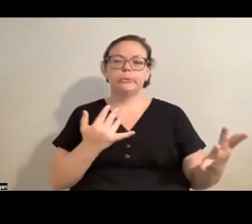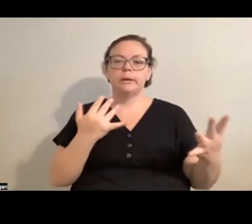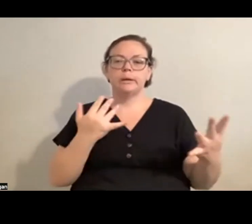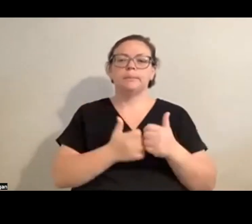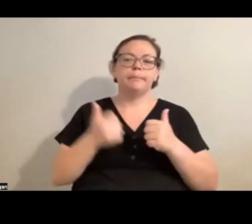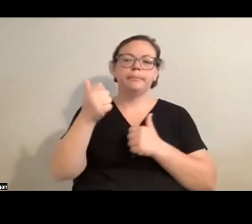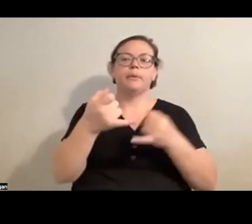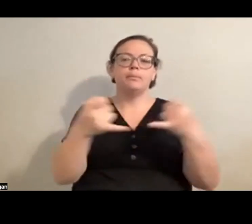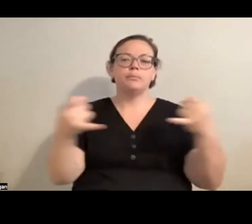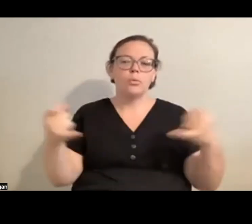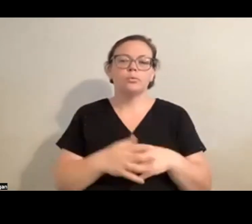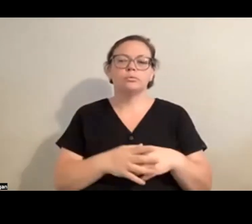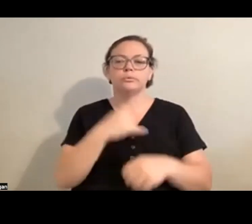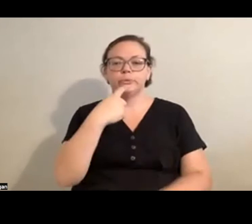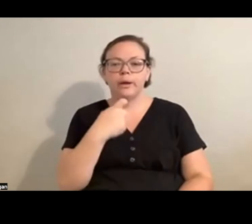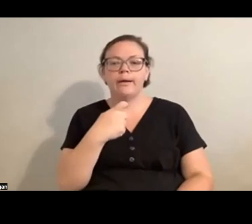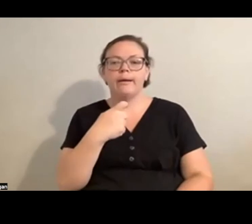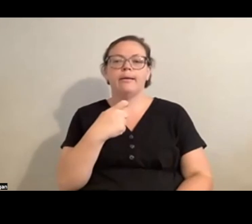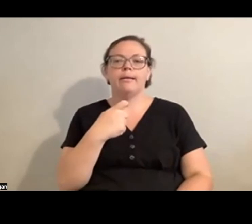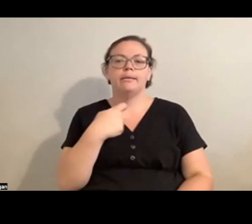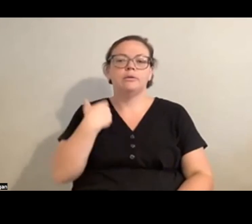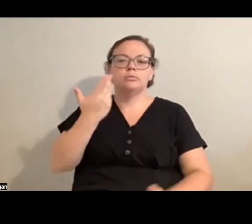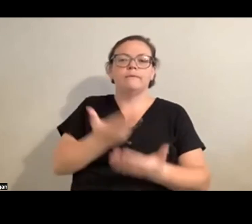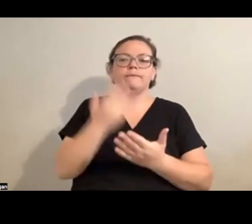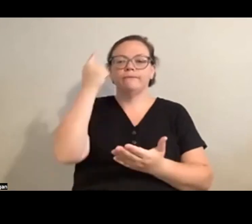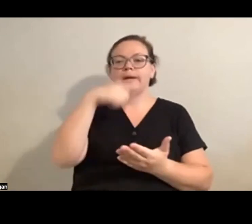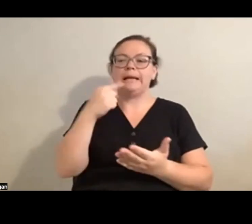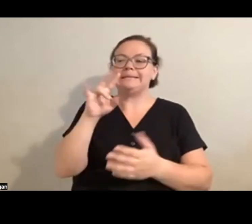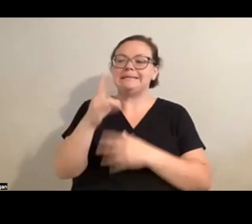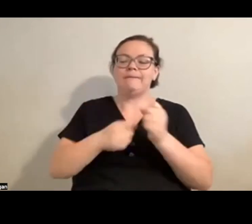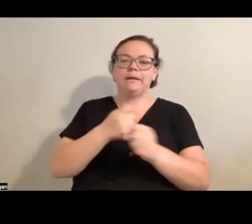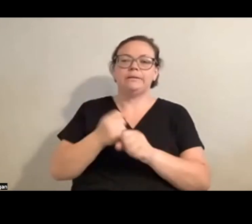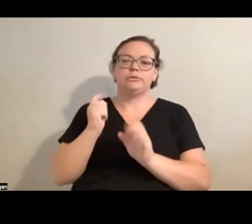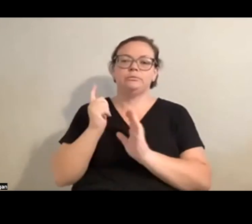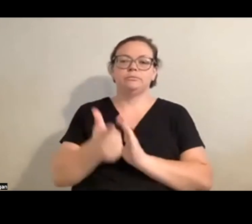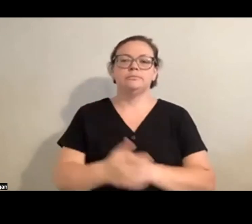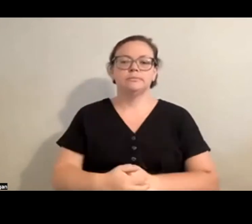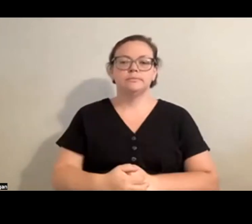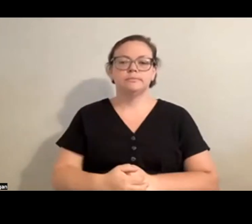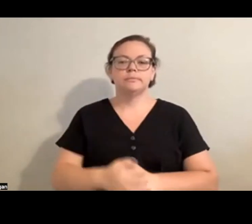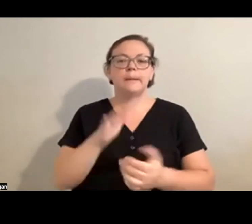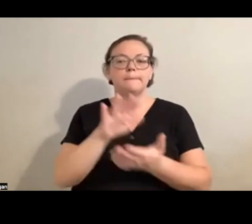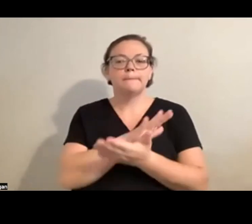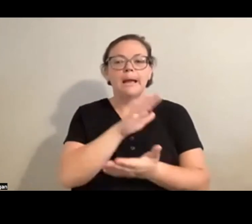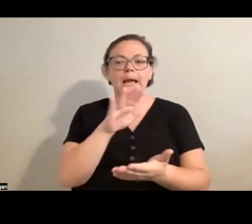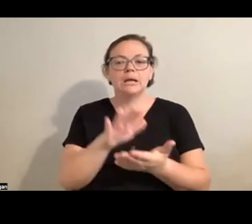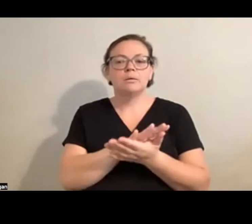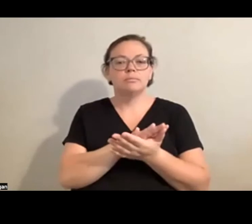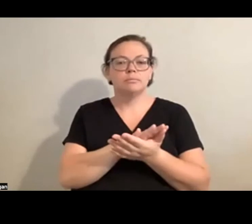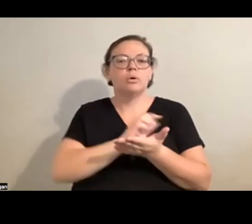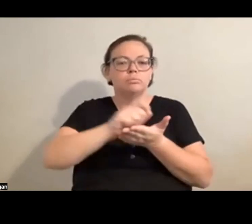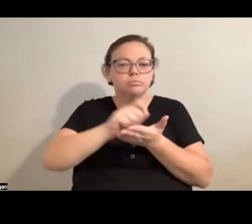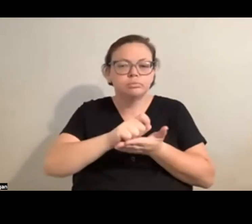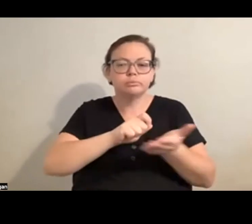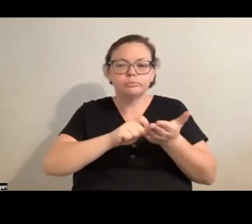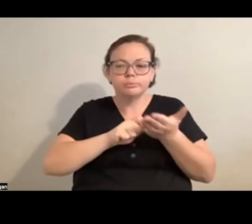border, red as the arrival of her face 7 years later? A paper apparition drawn closer